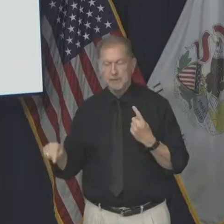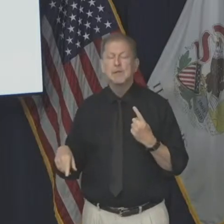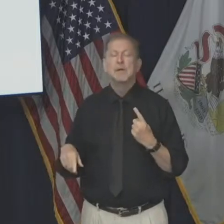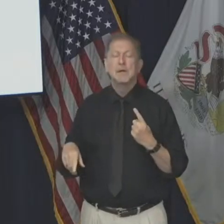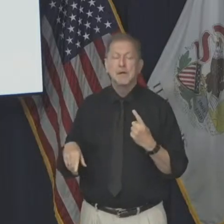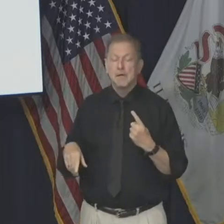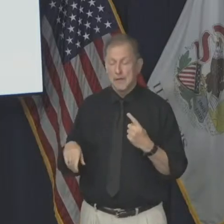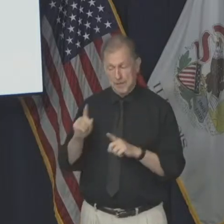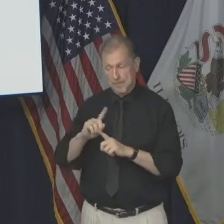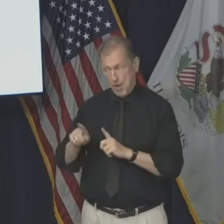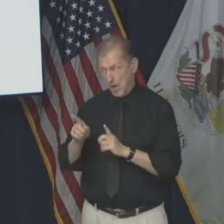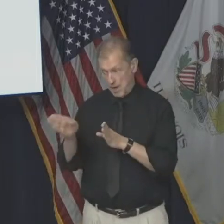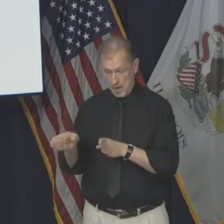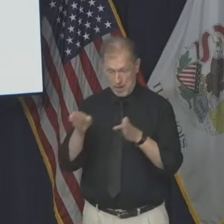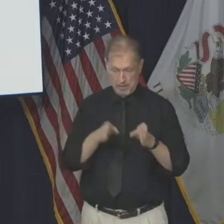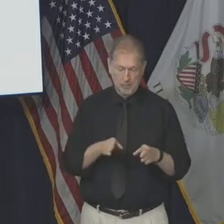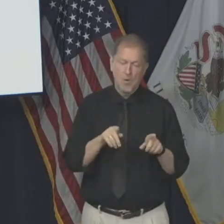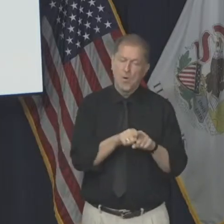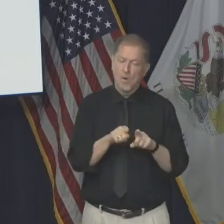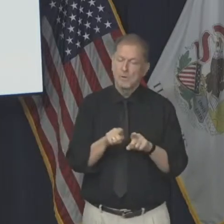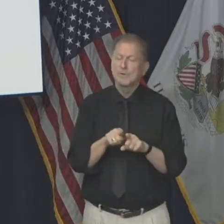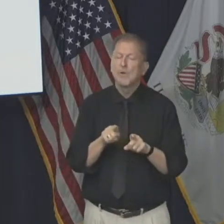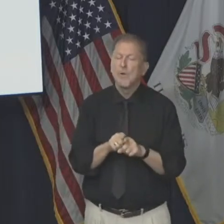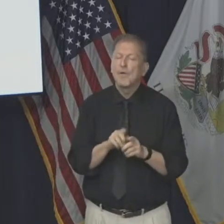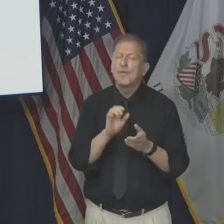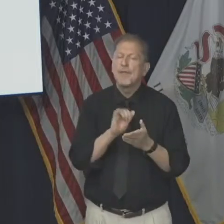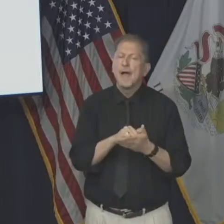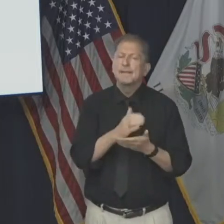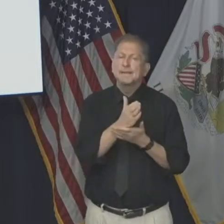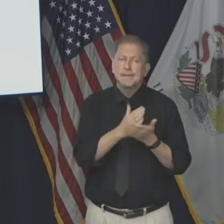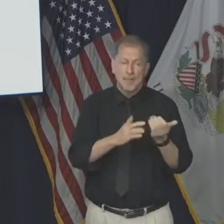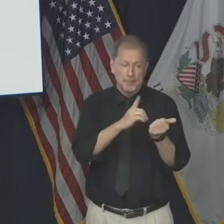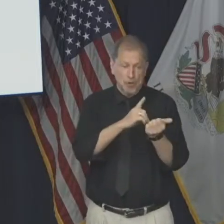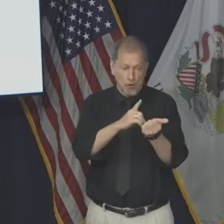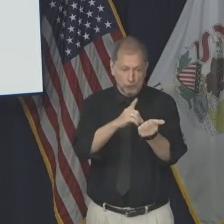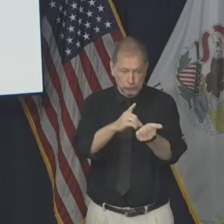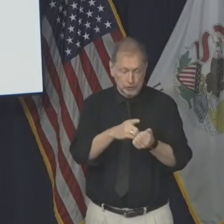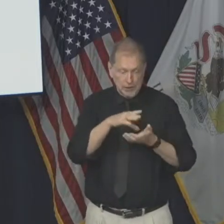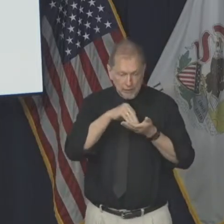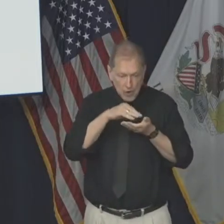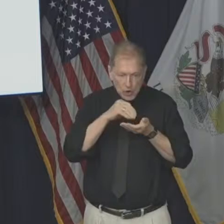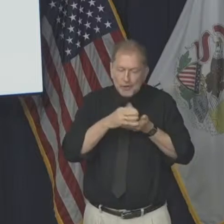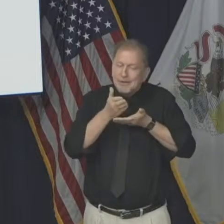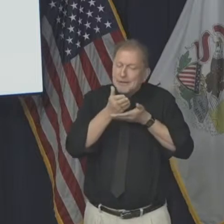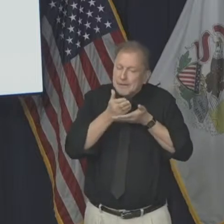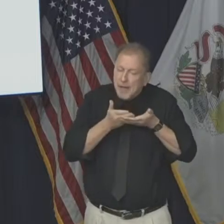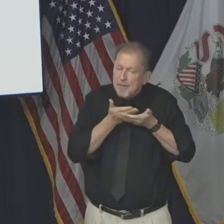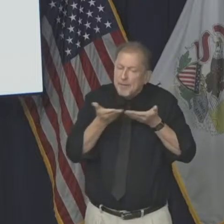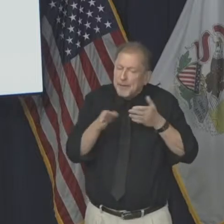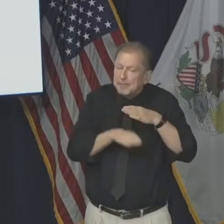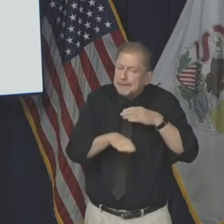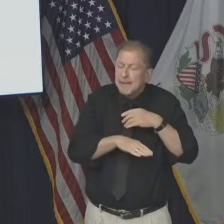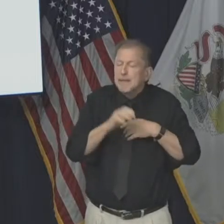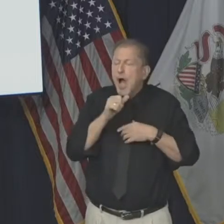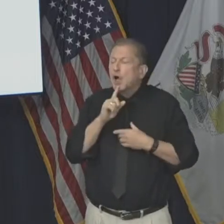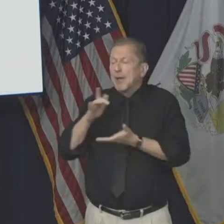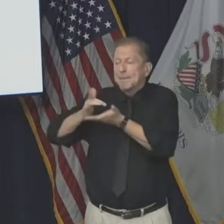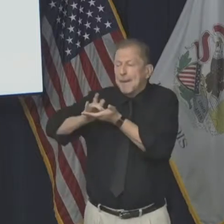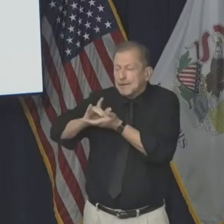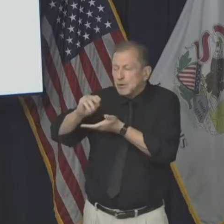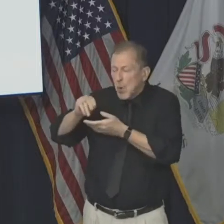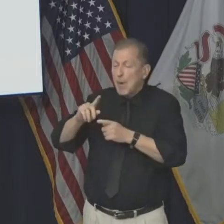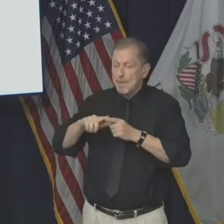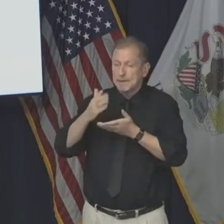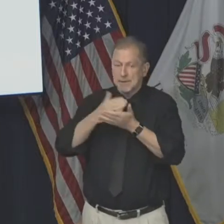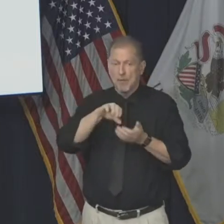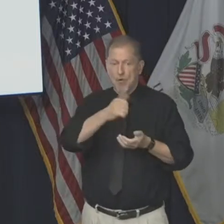also a factor involved here where doctors have simply learned about some of the things that they can do with medicines that